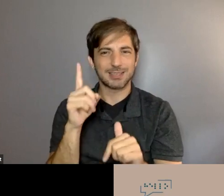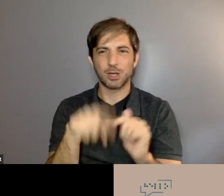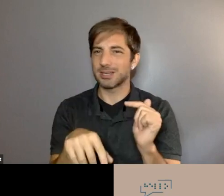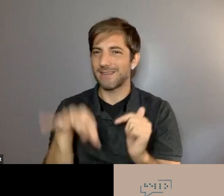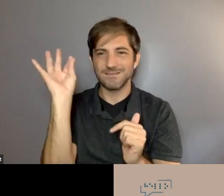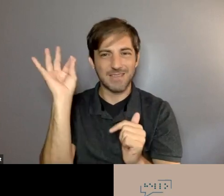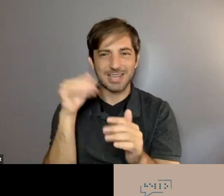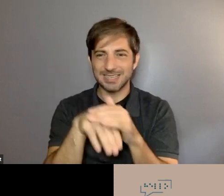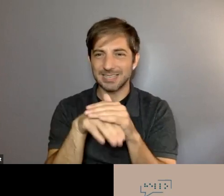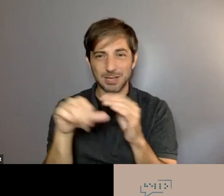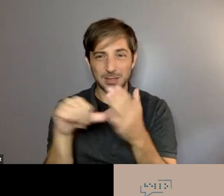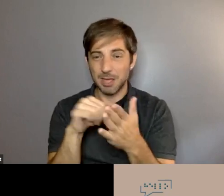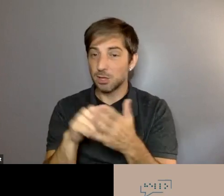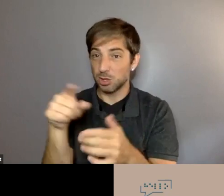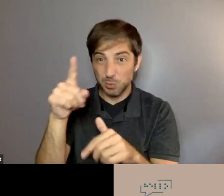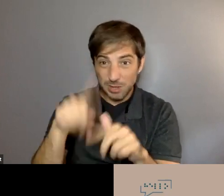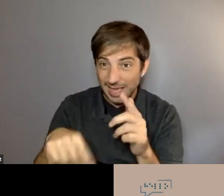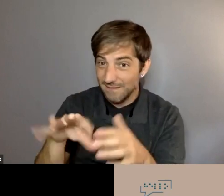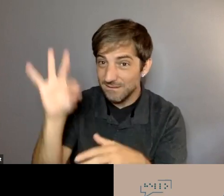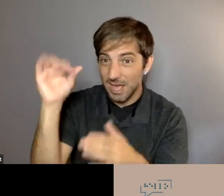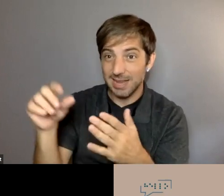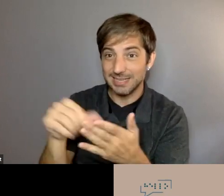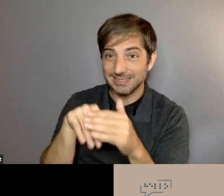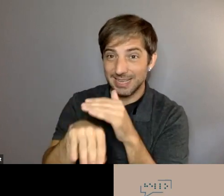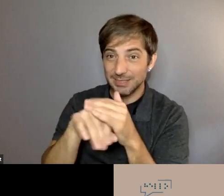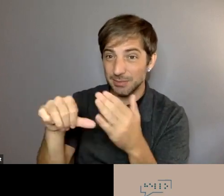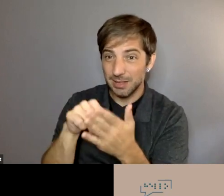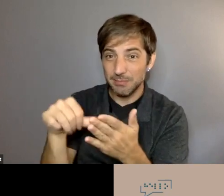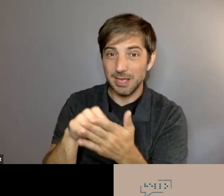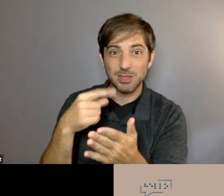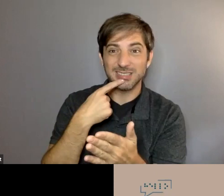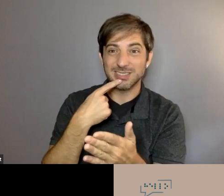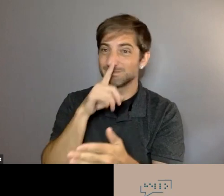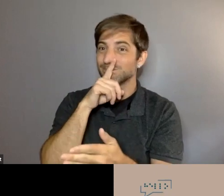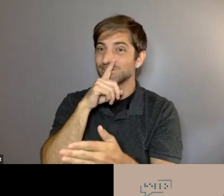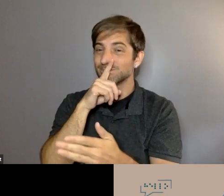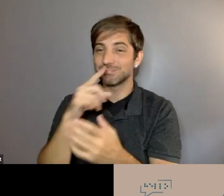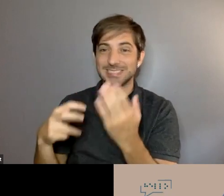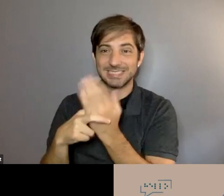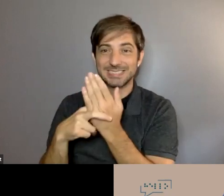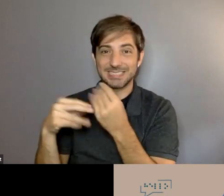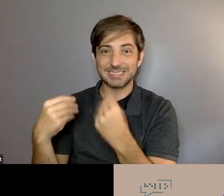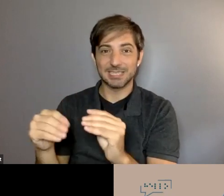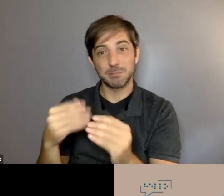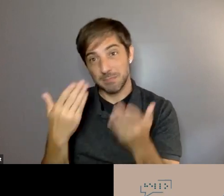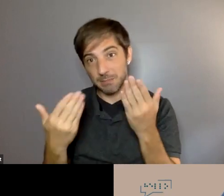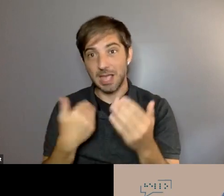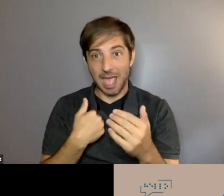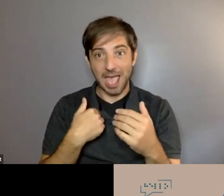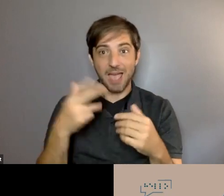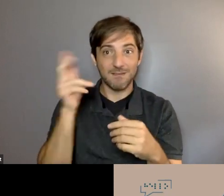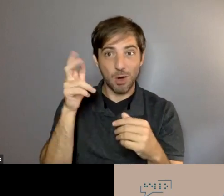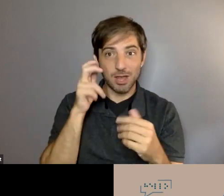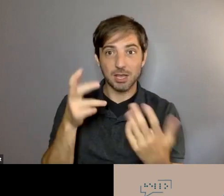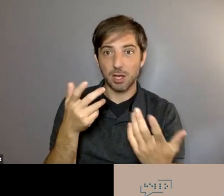page. If you can't find an accessibility page and it doesn't say it in the ticket sales, you might have audio description or ASL, but no one's gonna